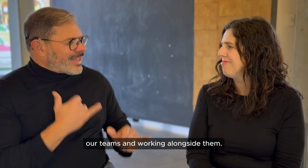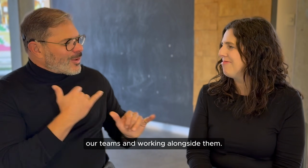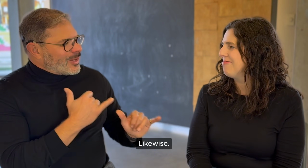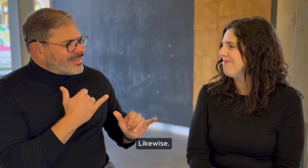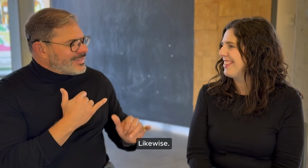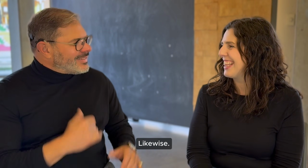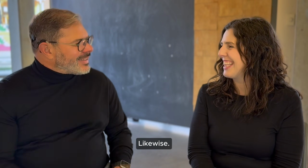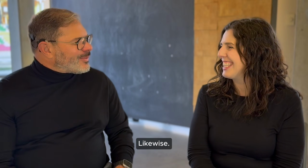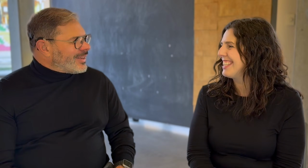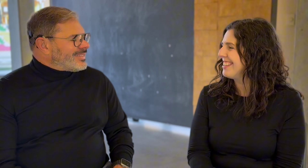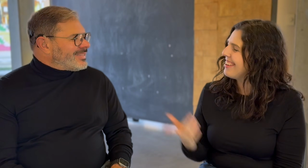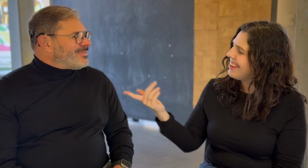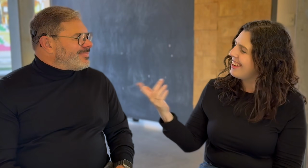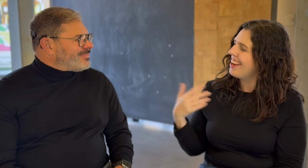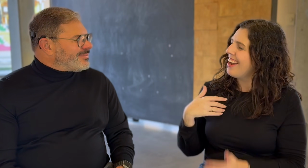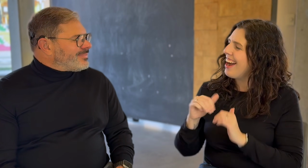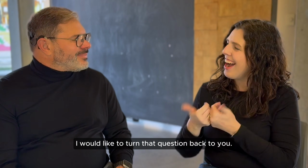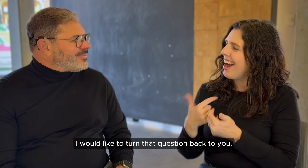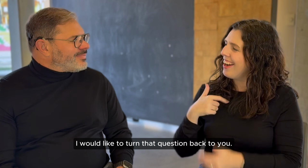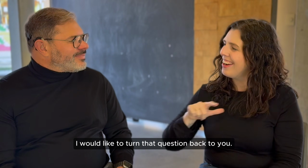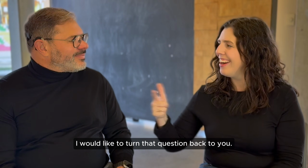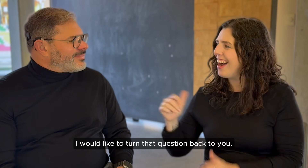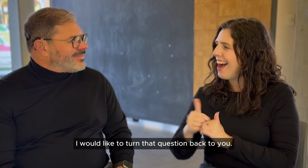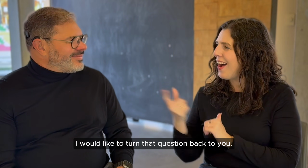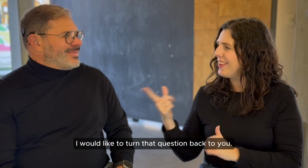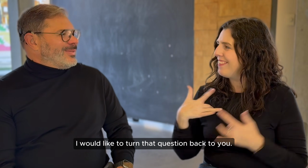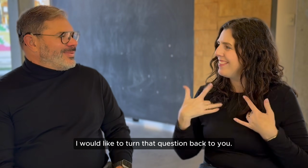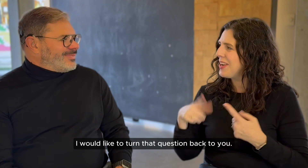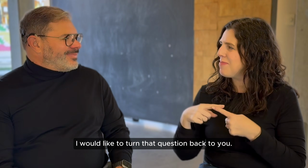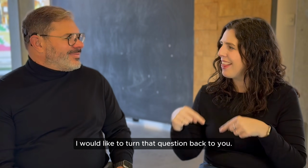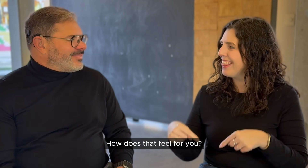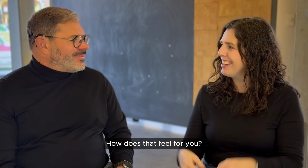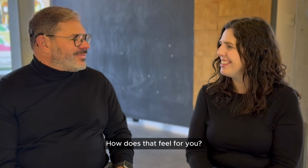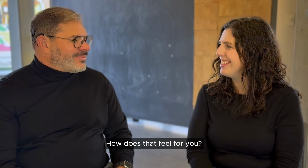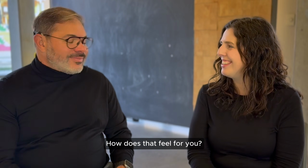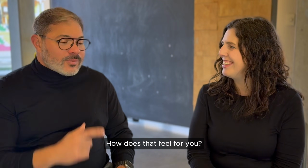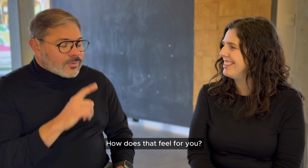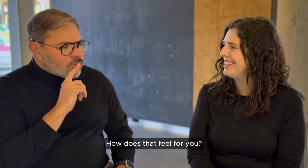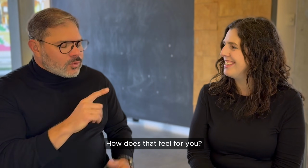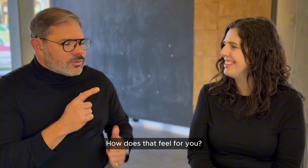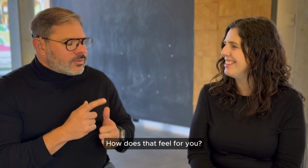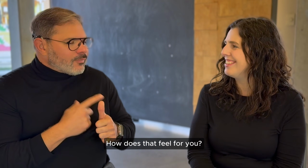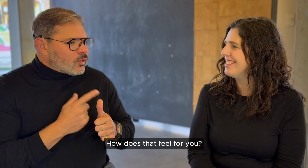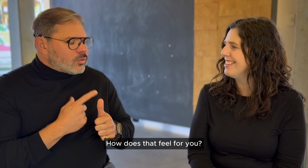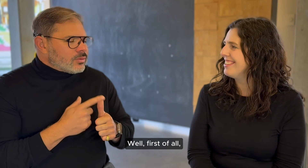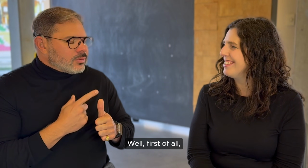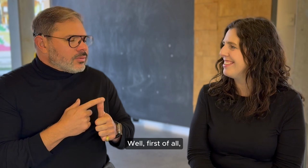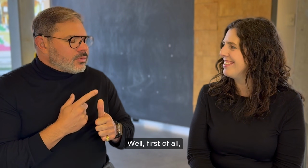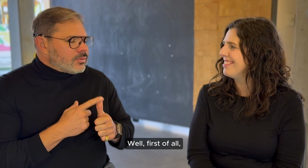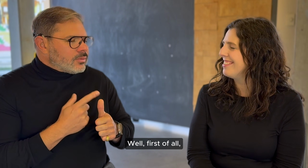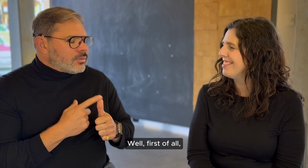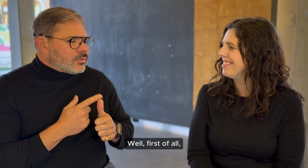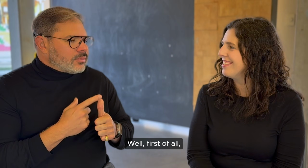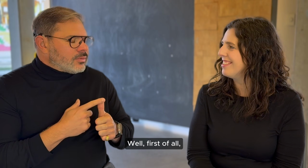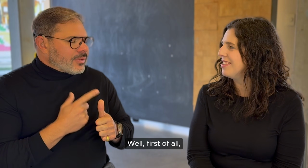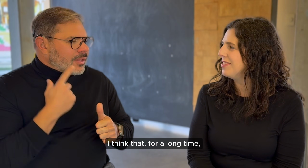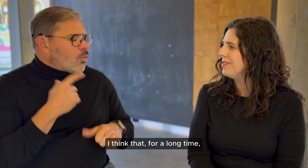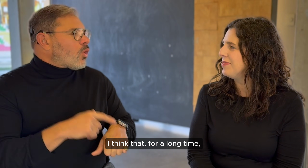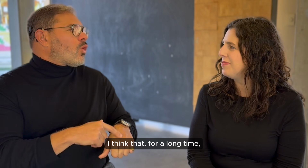them. Likewise. I'd like to turn that question around on you. How does that feel for you? Ah, well, first of all, I think